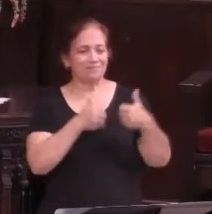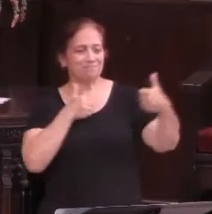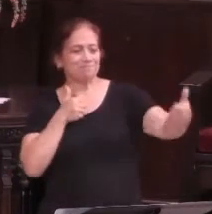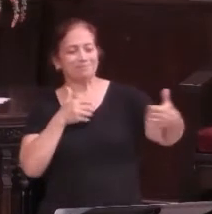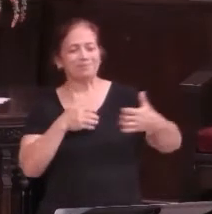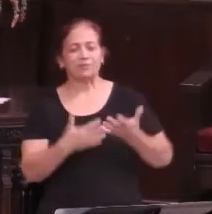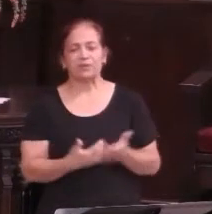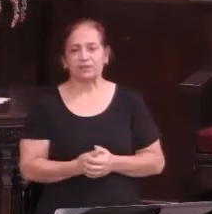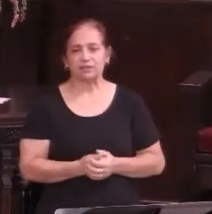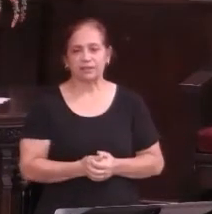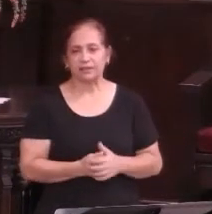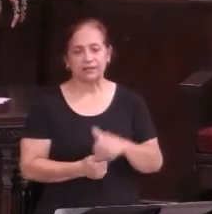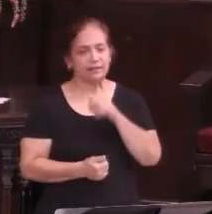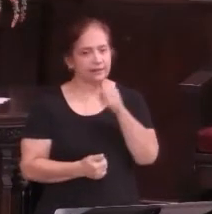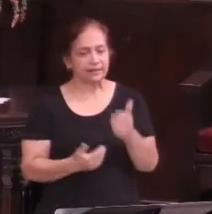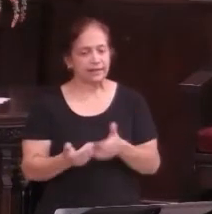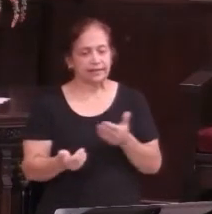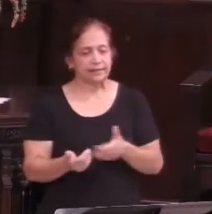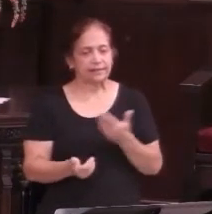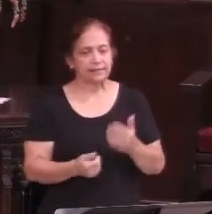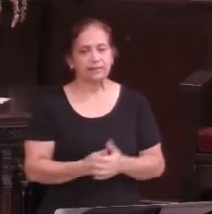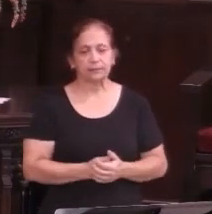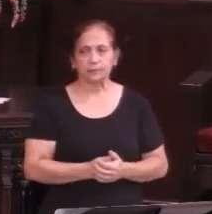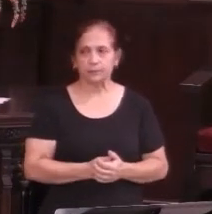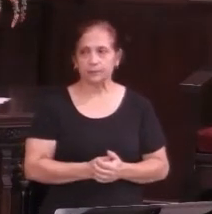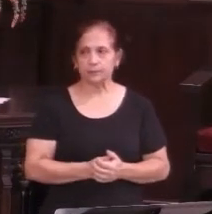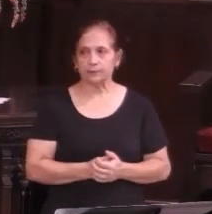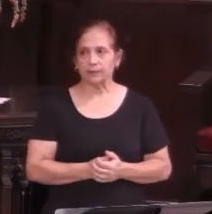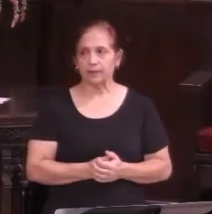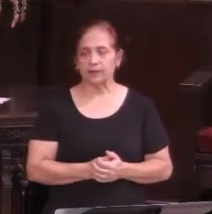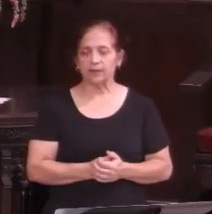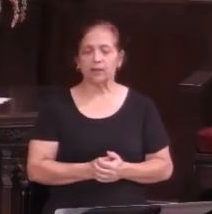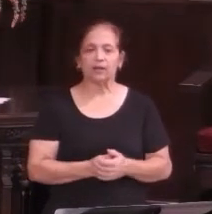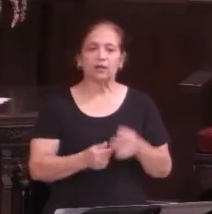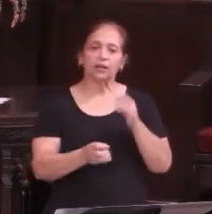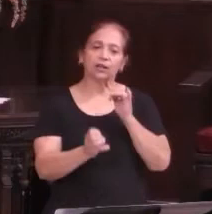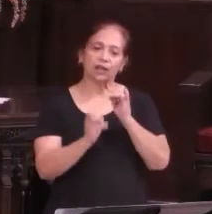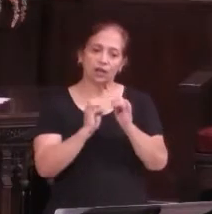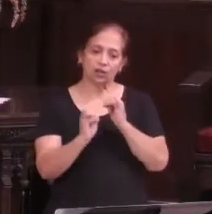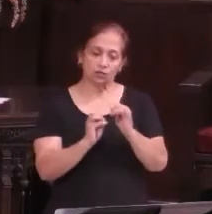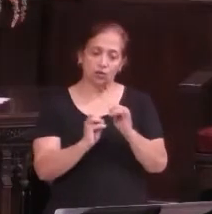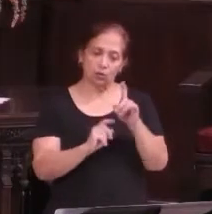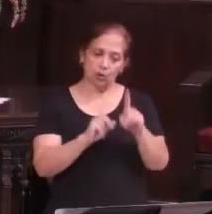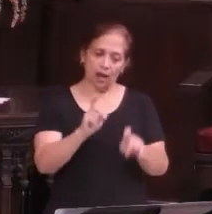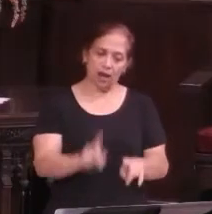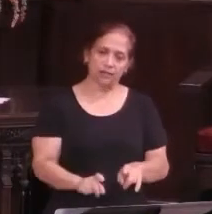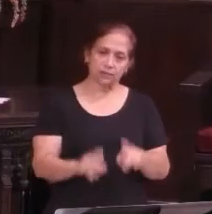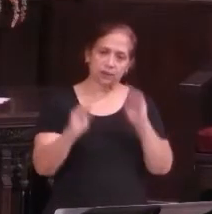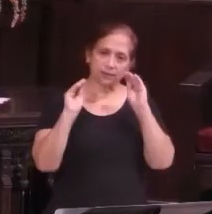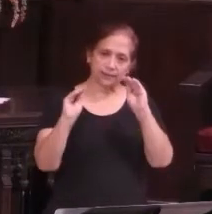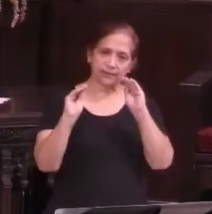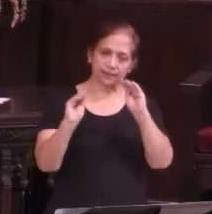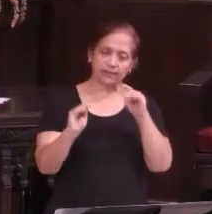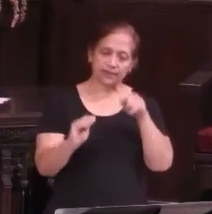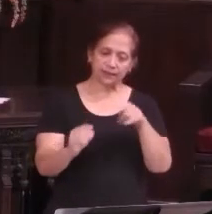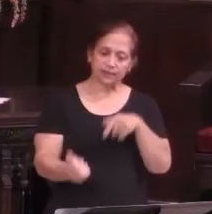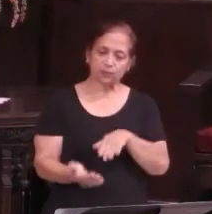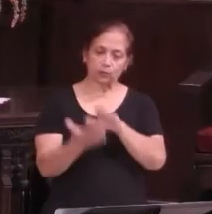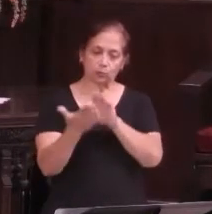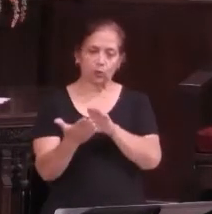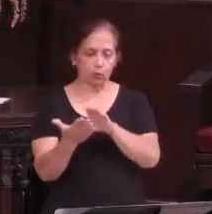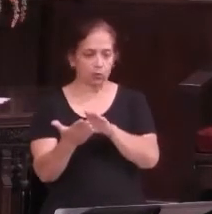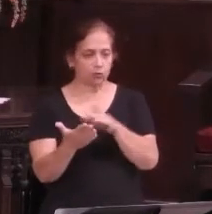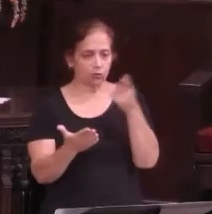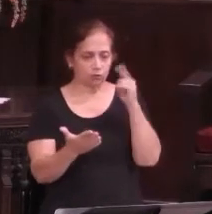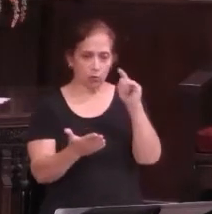least not quite as easily. In an interview, when asked about teaching this approach to